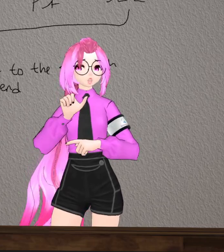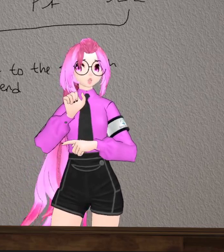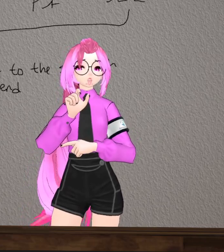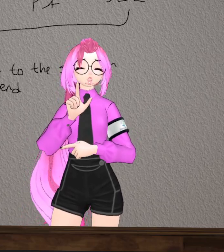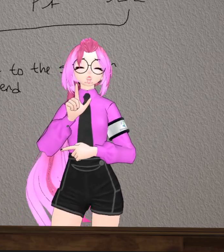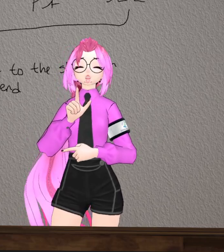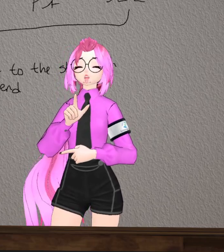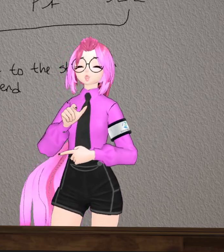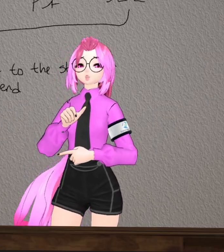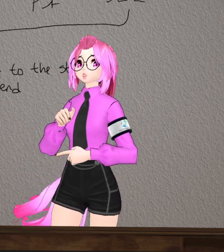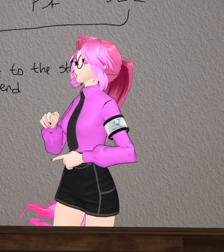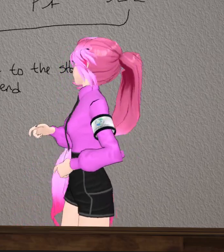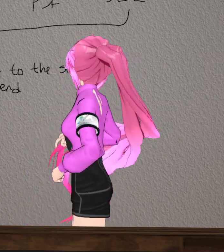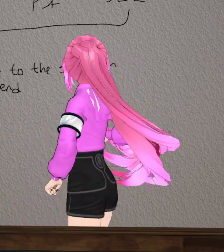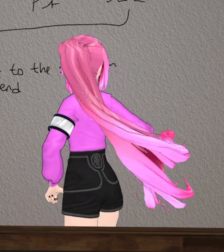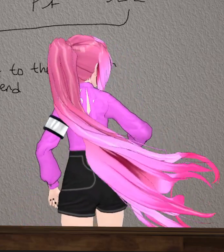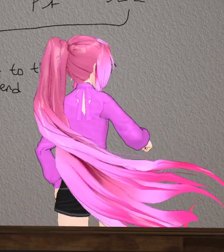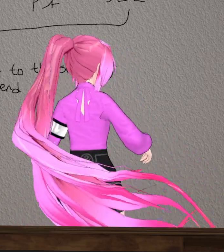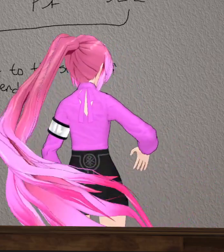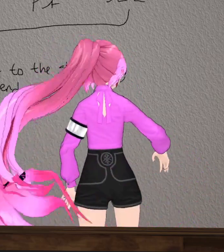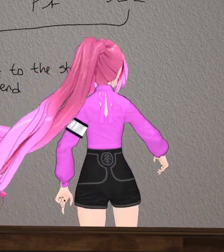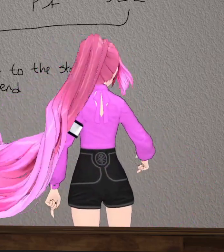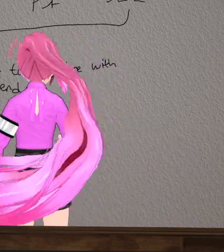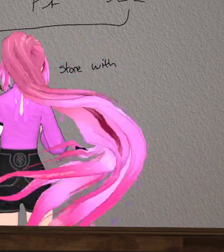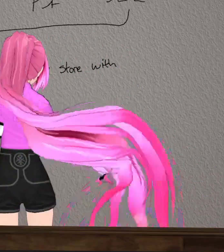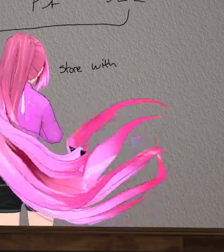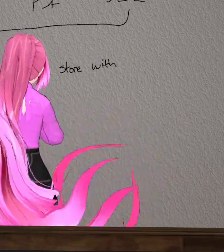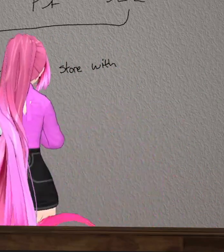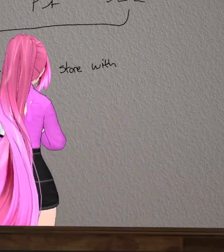than ASL. So a good example is